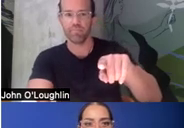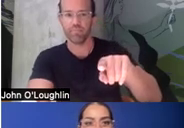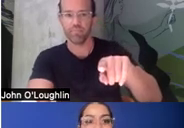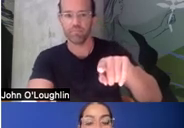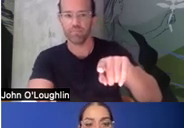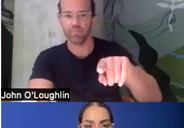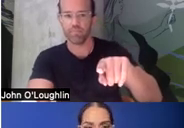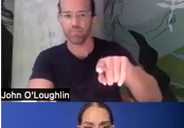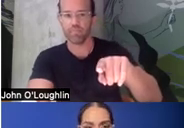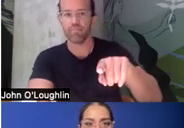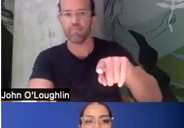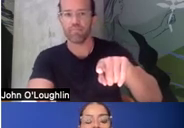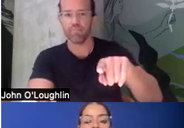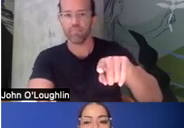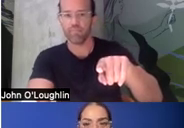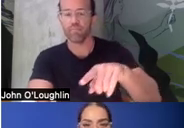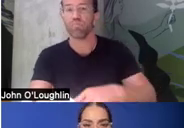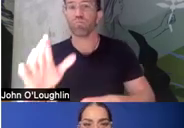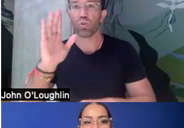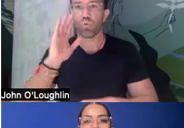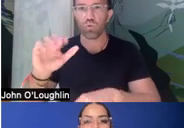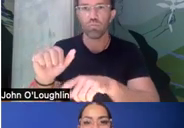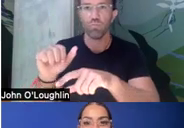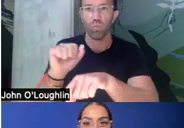Okay. So you can see the scripts here,